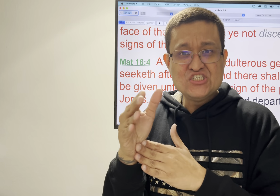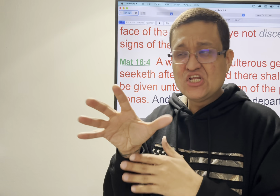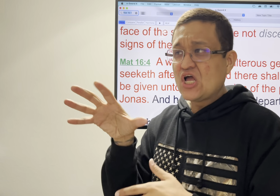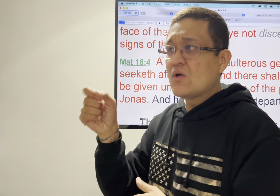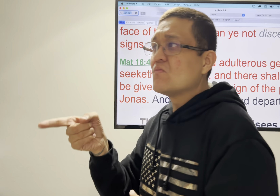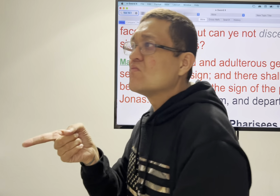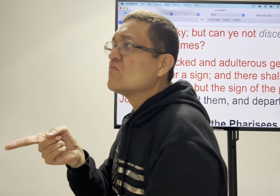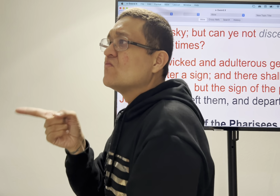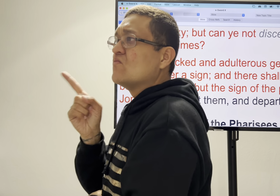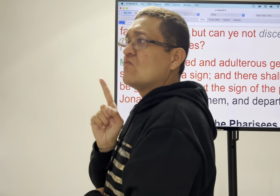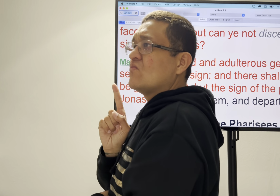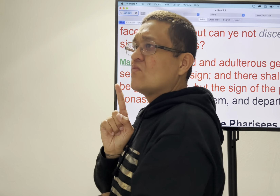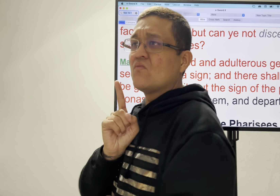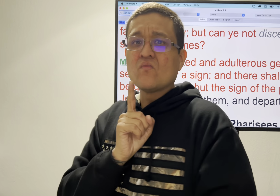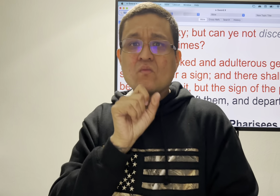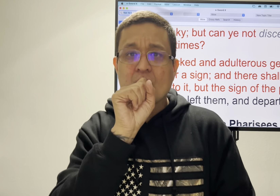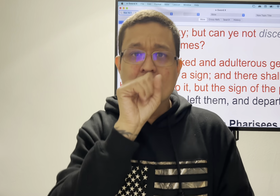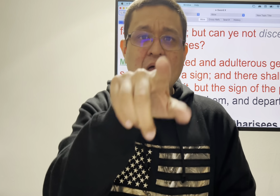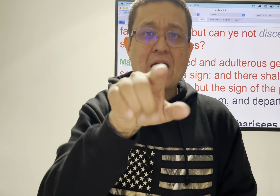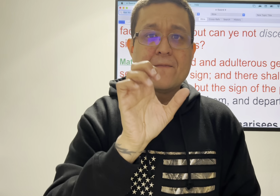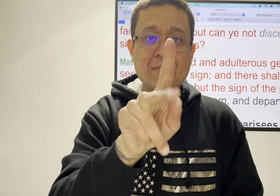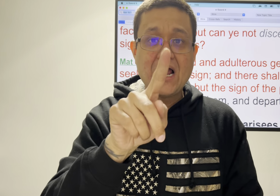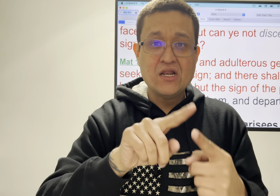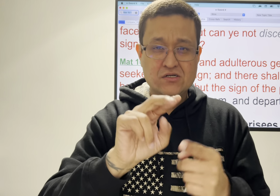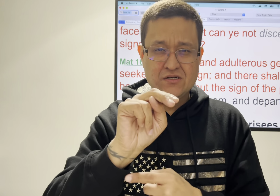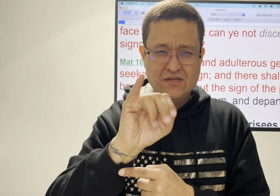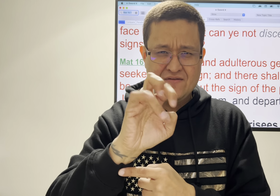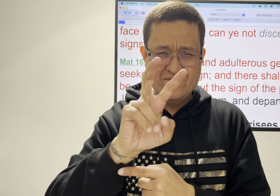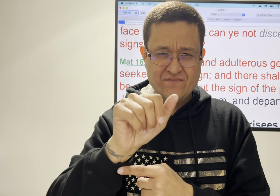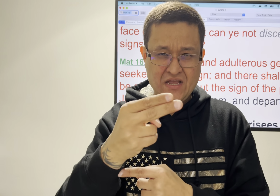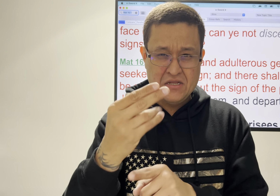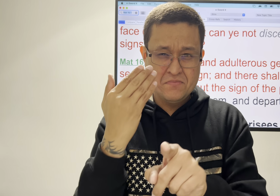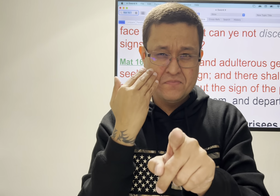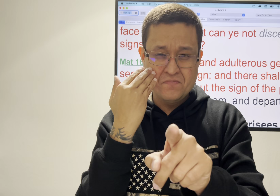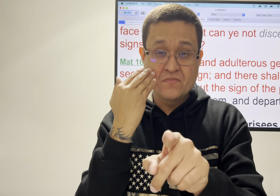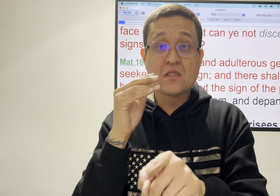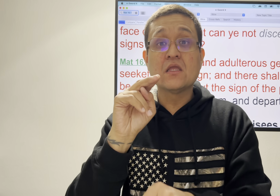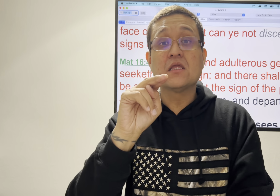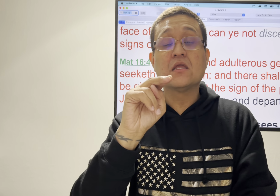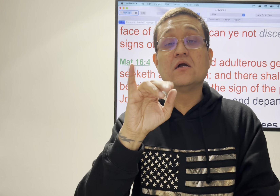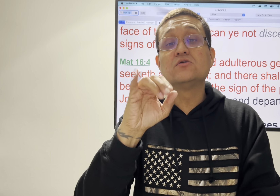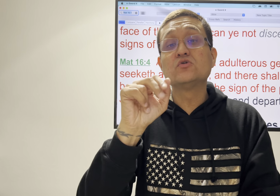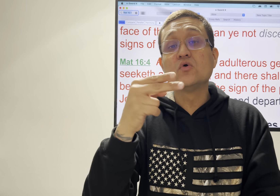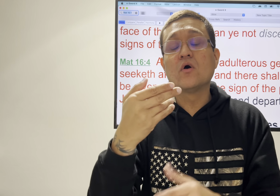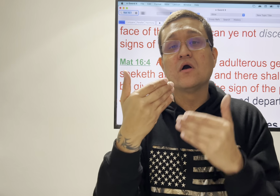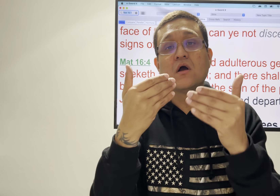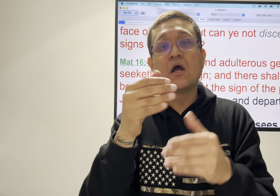We know the story that Jonah tried to escape that demand, and he was swallowed by a big fish.